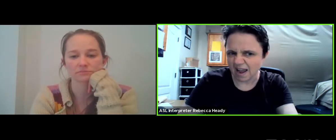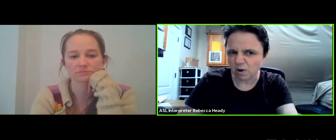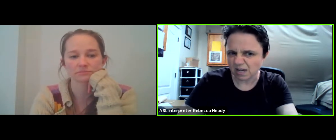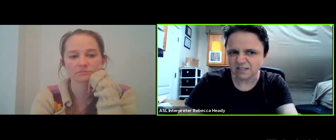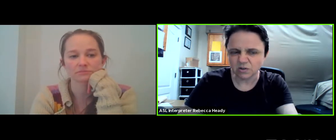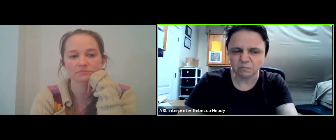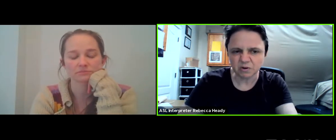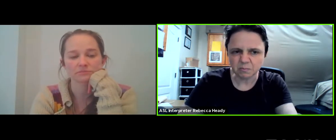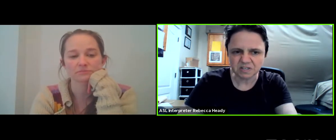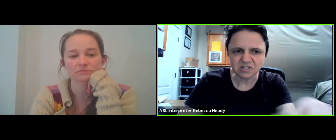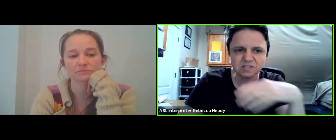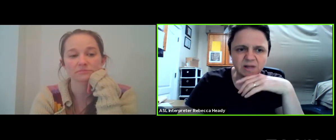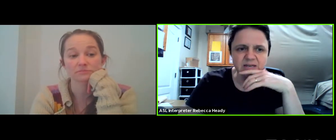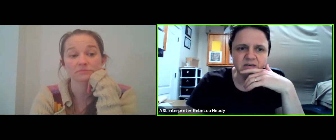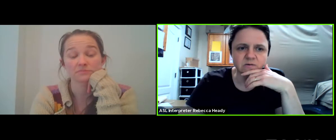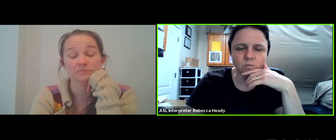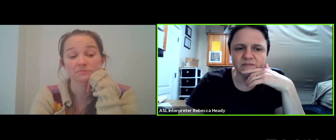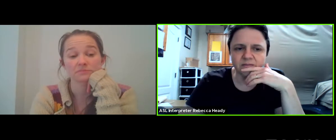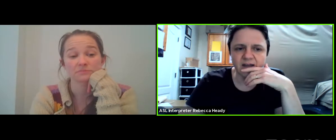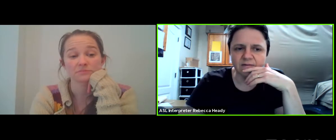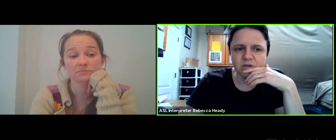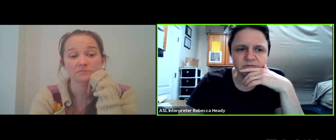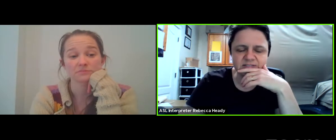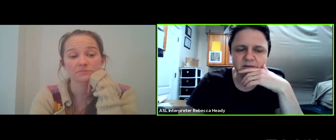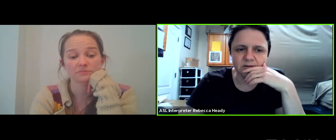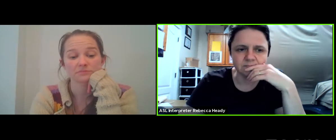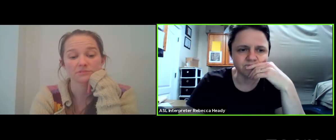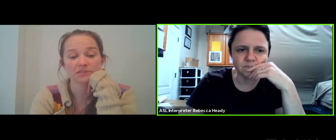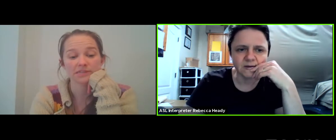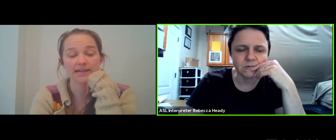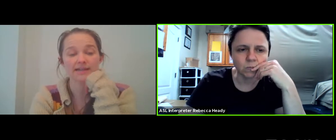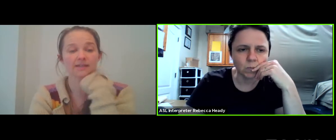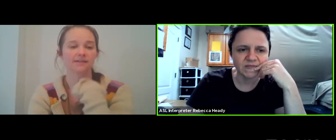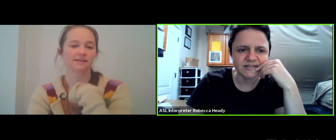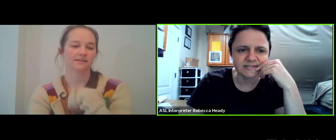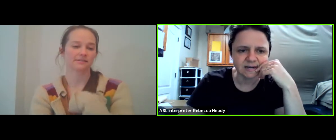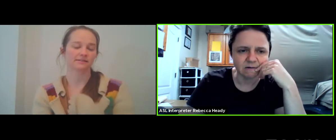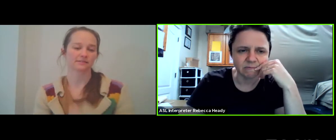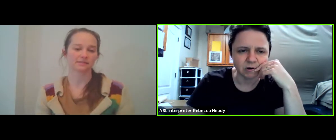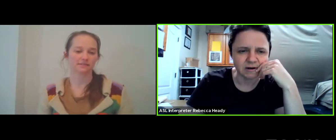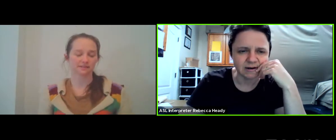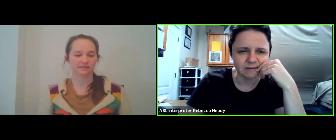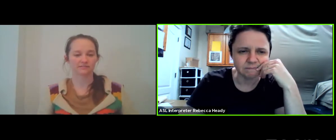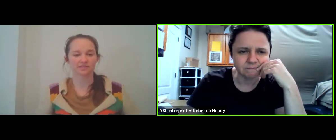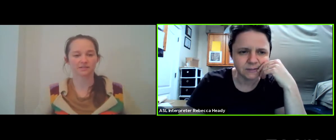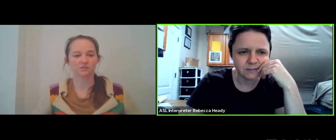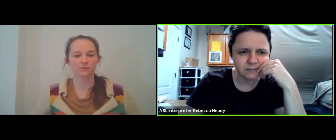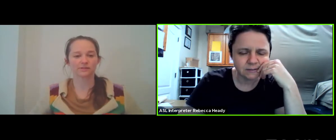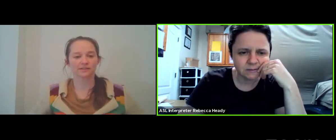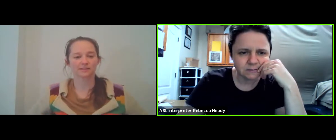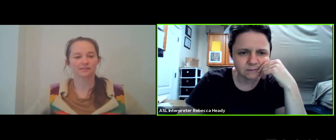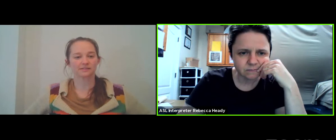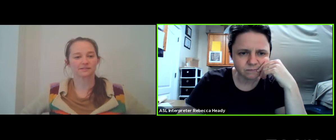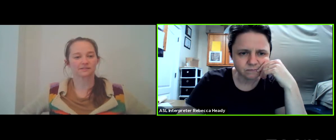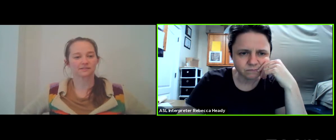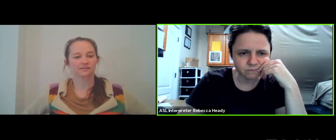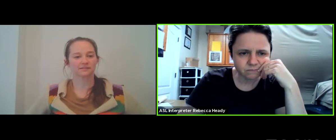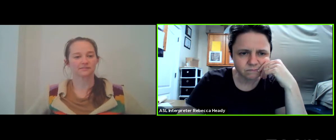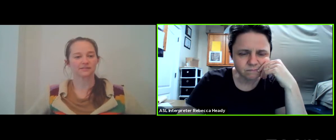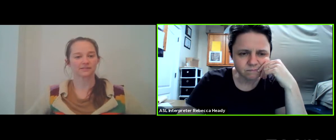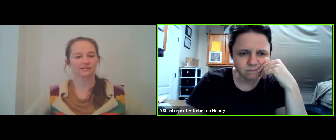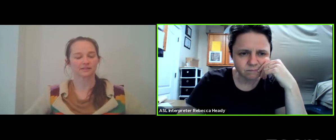a TTY was, you could pretty much explain and how they used them. And that's good. I didn't know about that, so